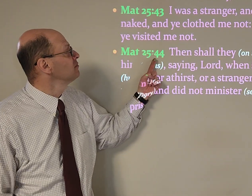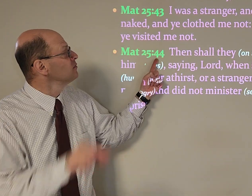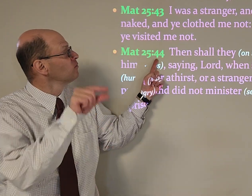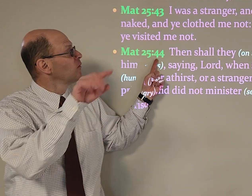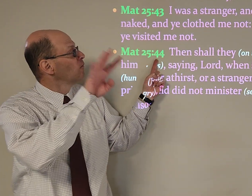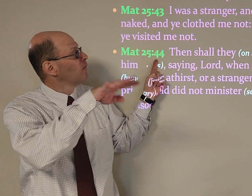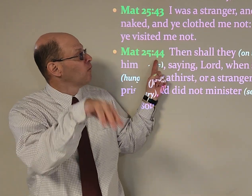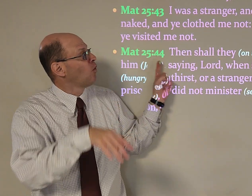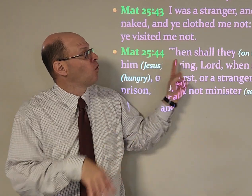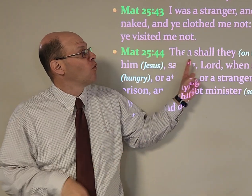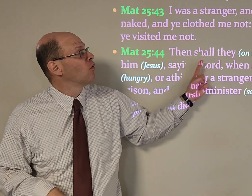Verse 44.